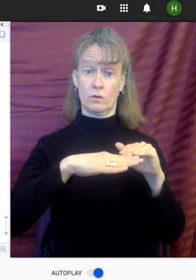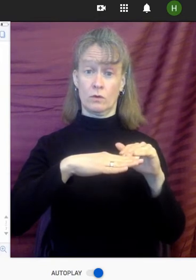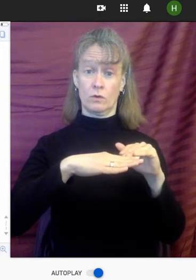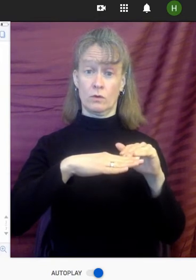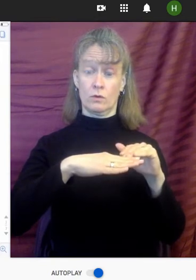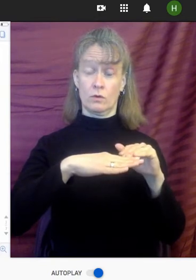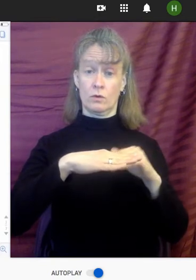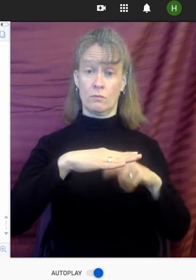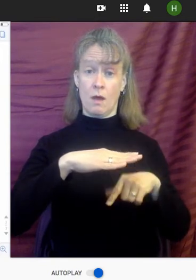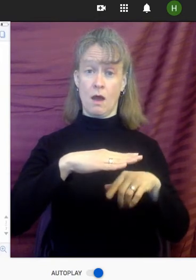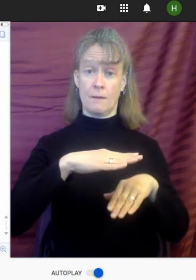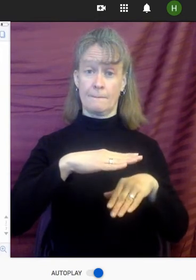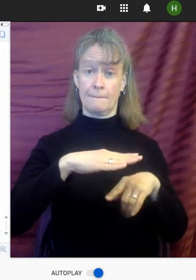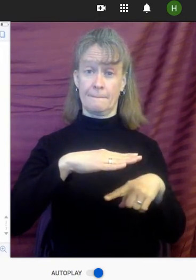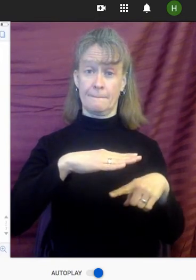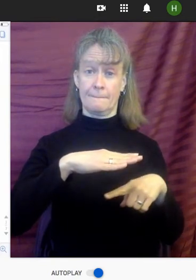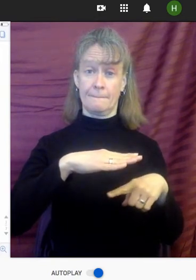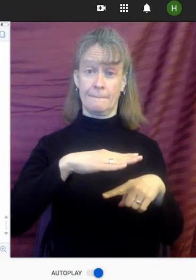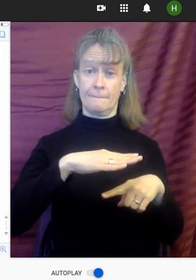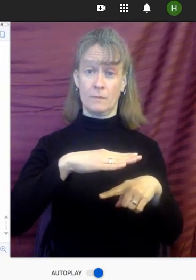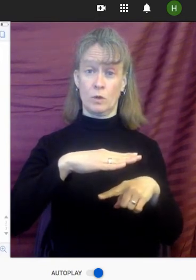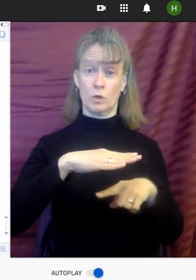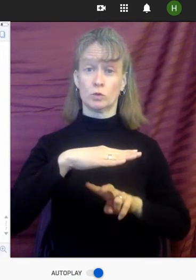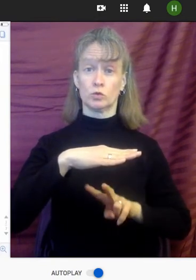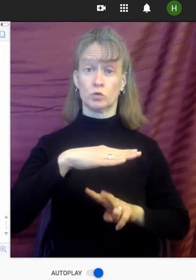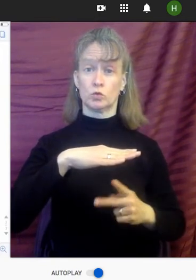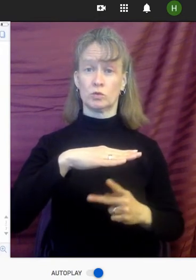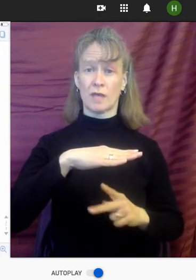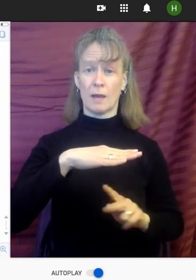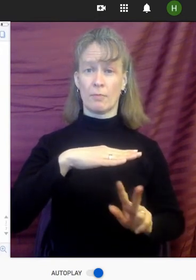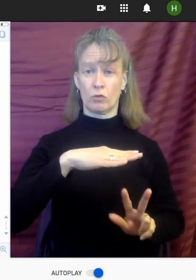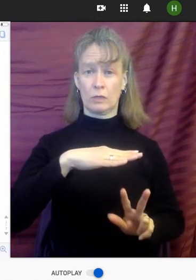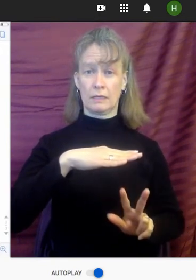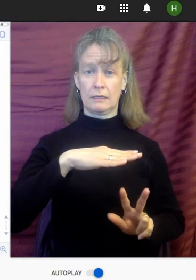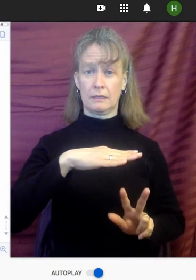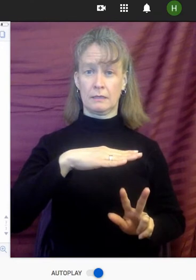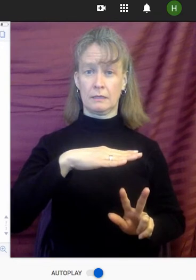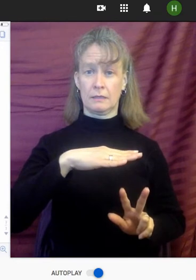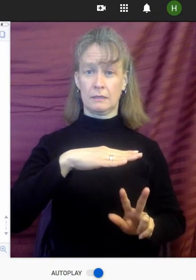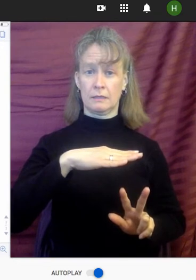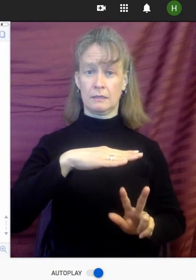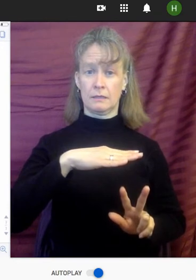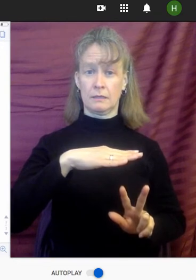On the bottom of our fraction, we have 2 times 3,